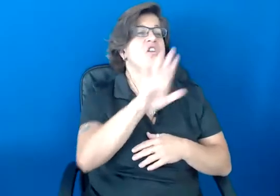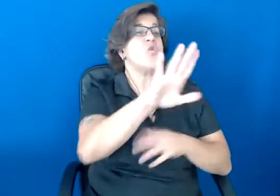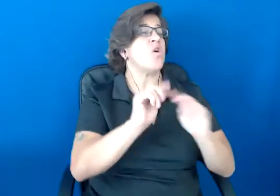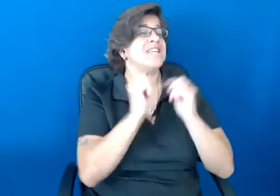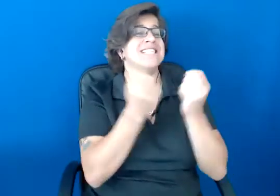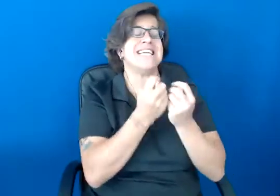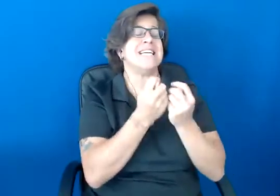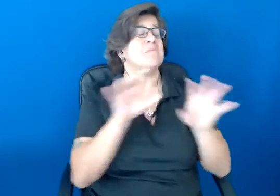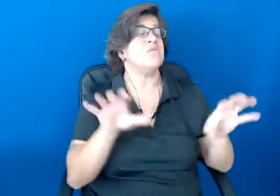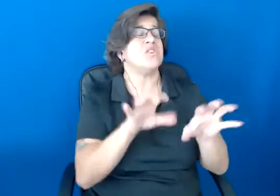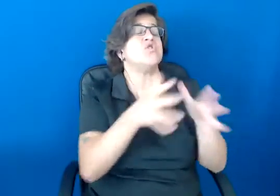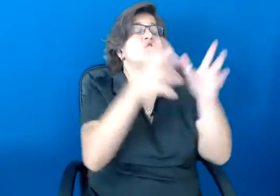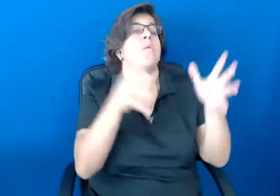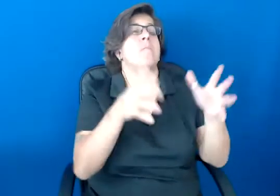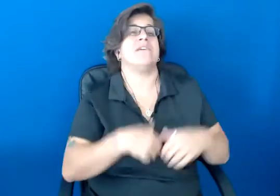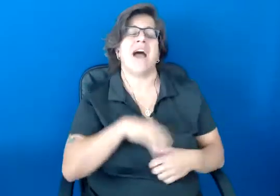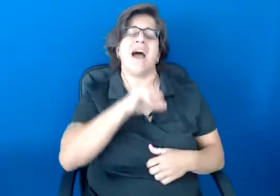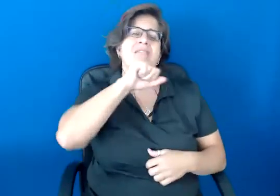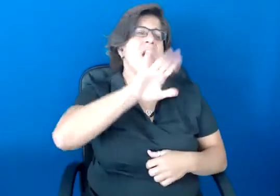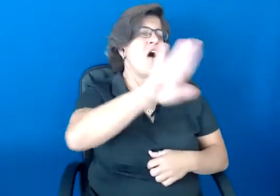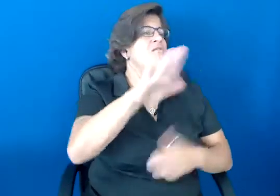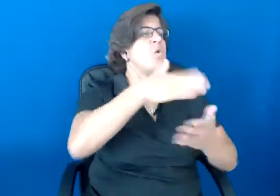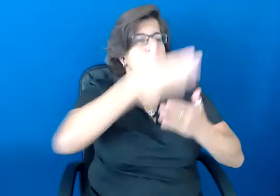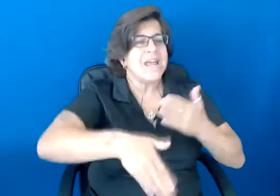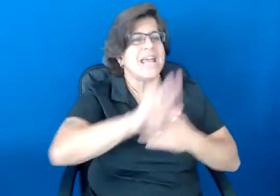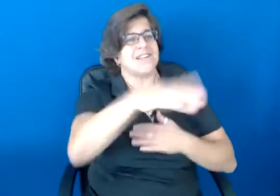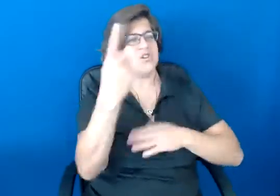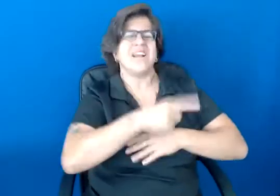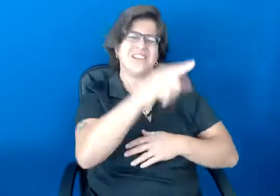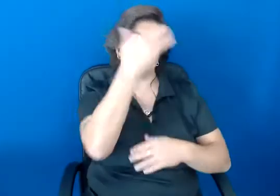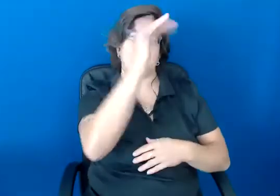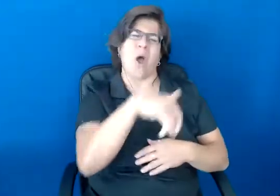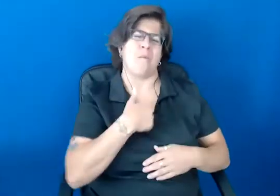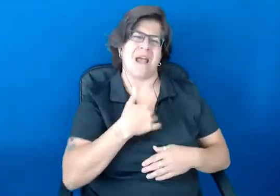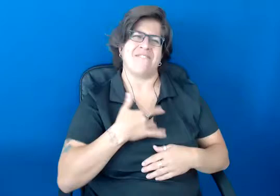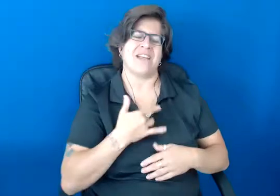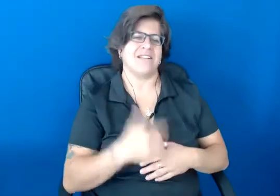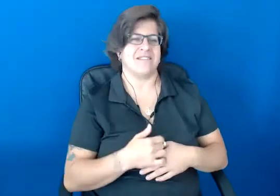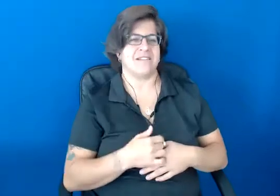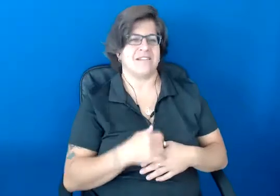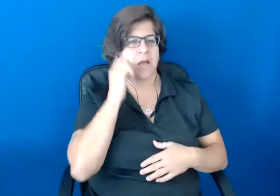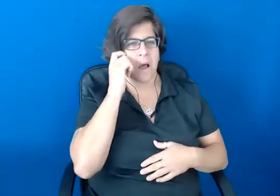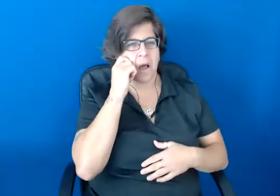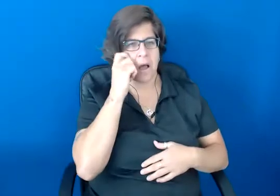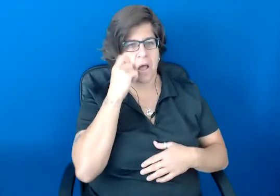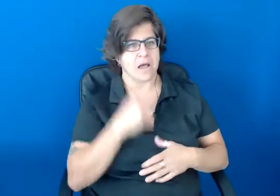much wonder. I love your weekends and your days and everything. Well, you know that. I've stuck